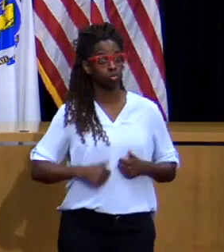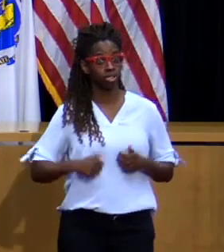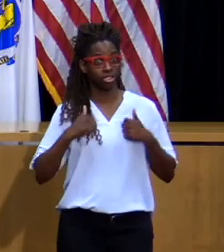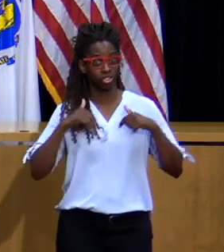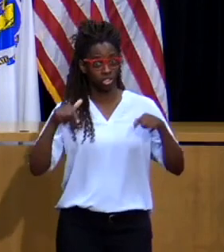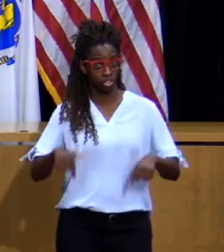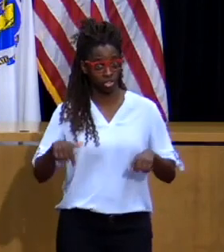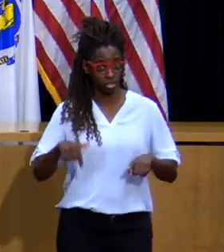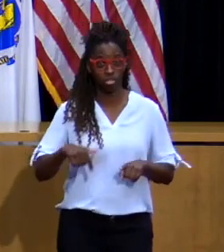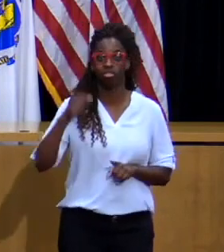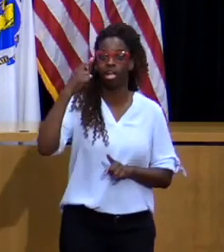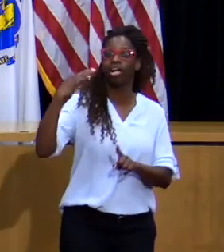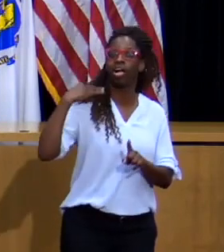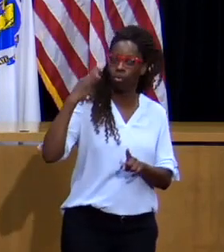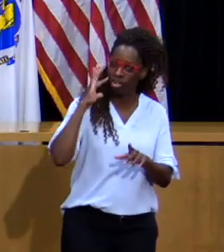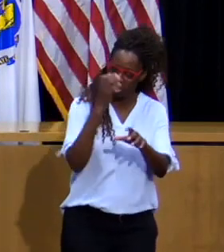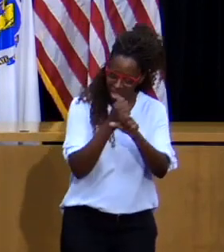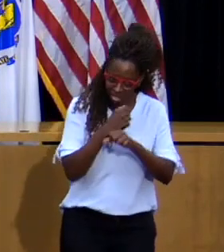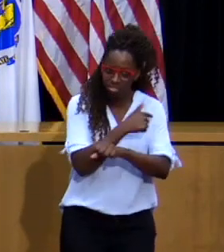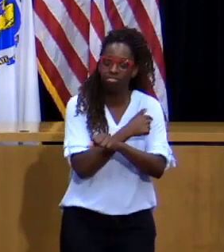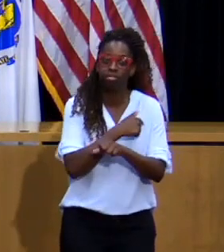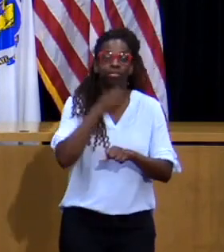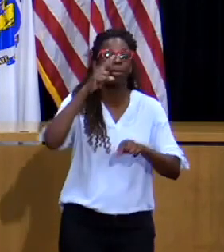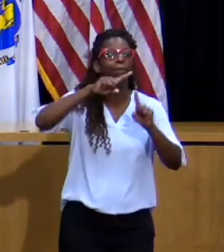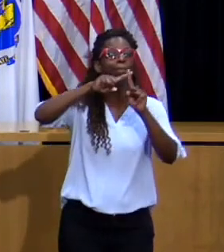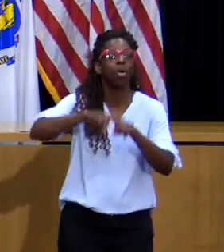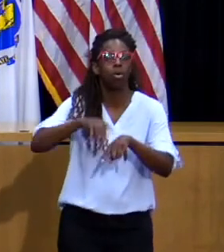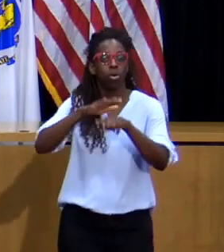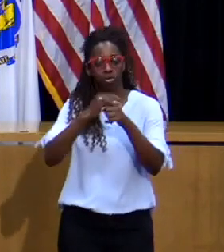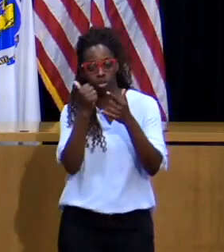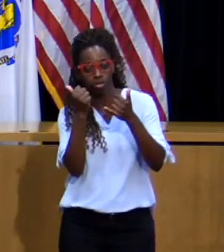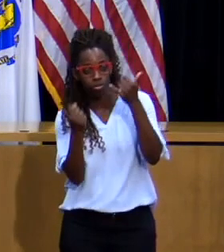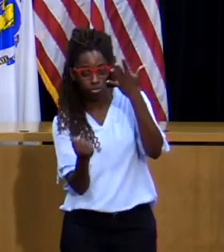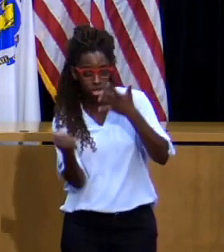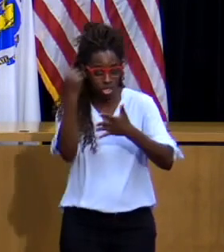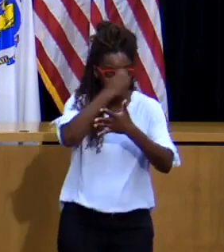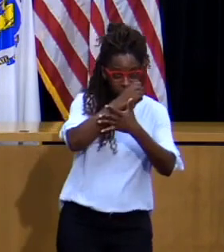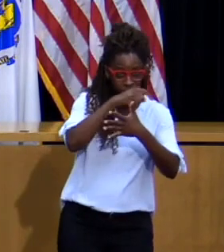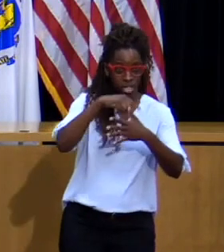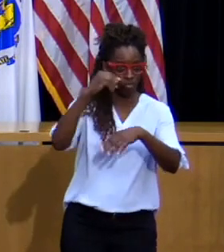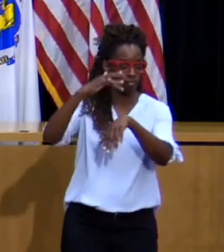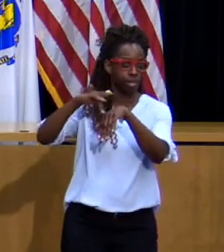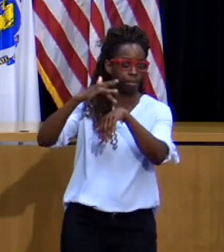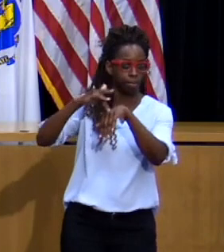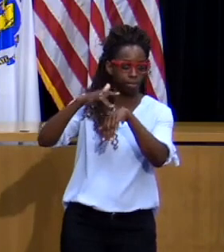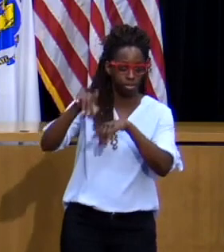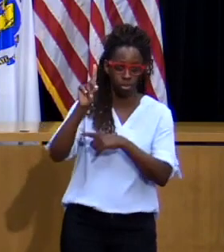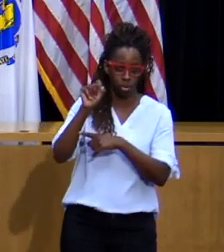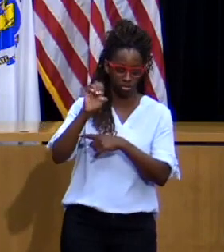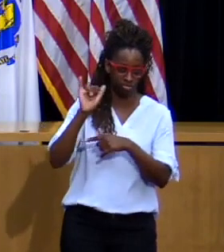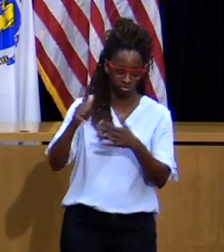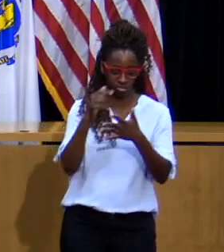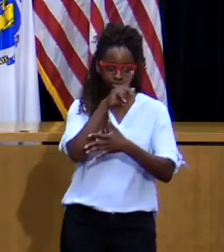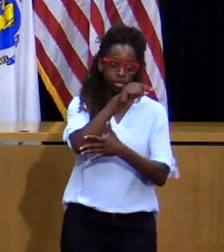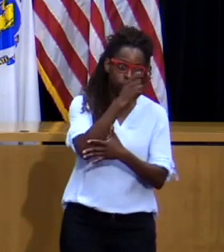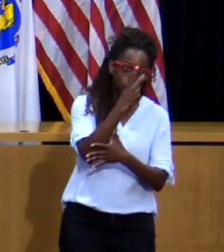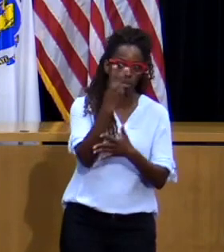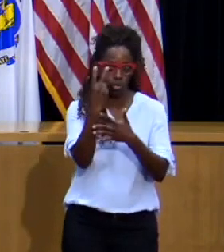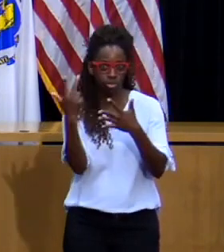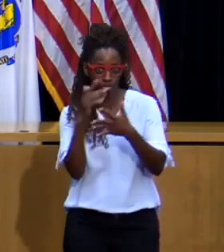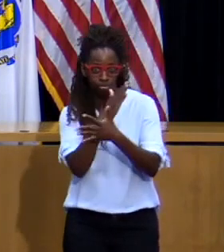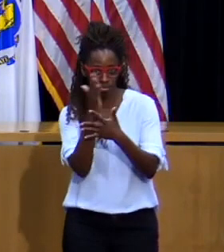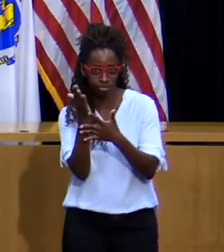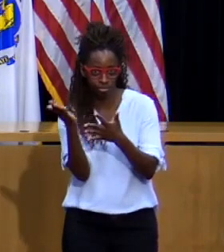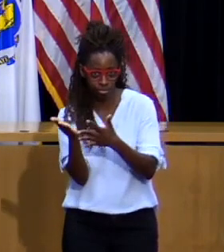soon as possible based on the supply we have. That is definitely our goal. We recognize there will be those who may not wish to go at the